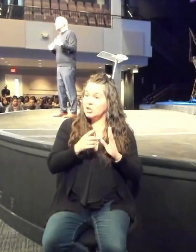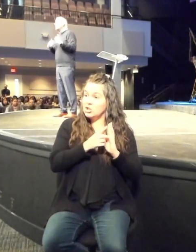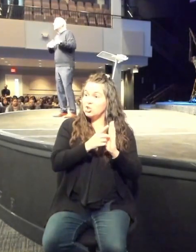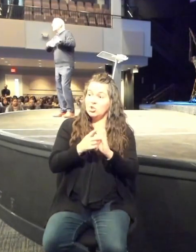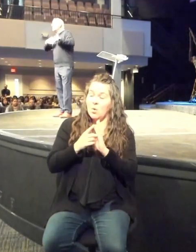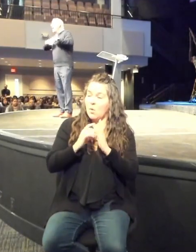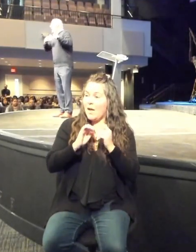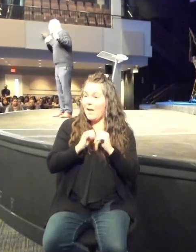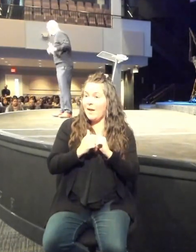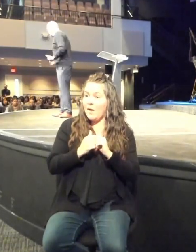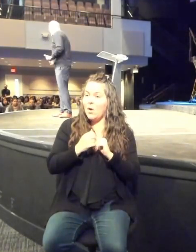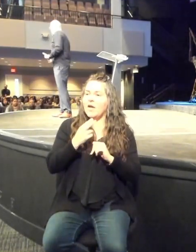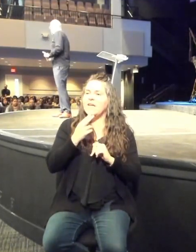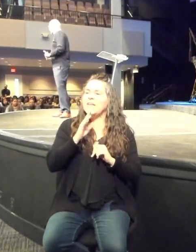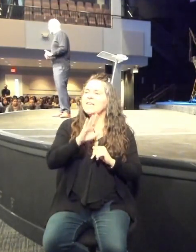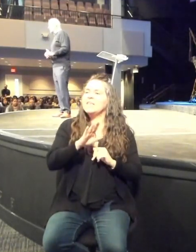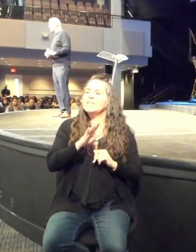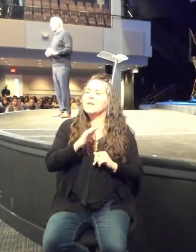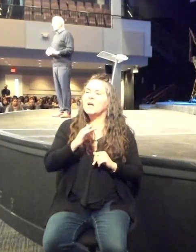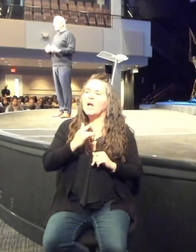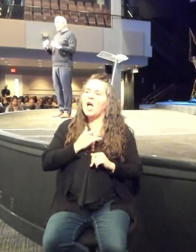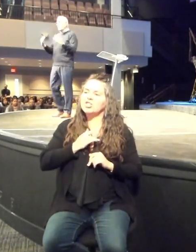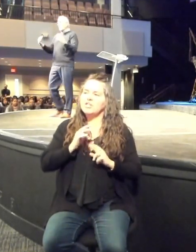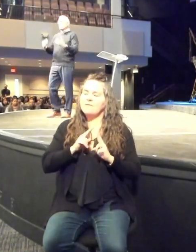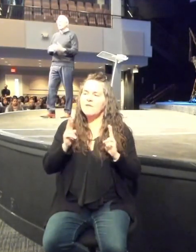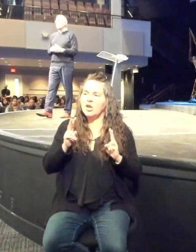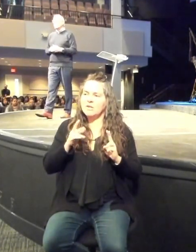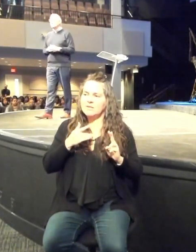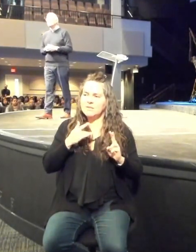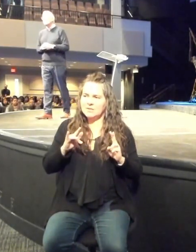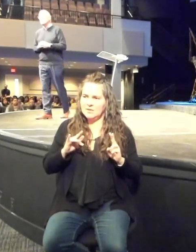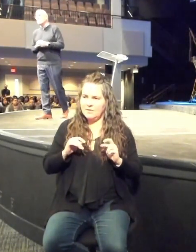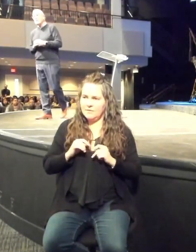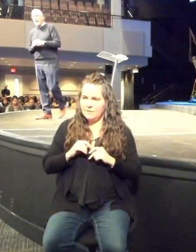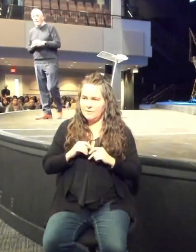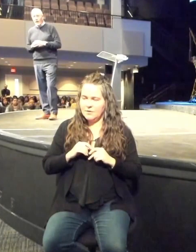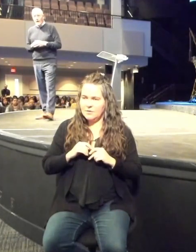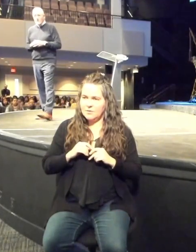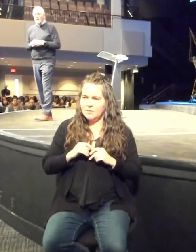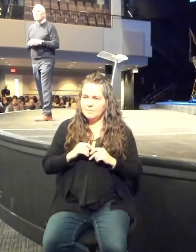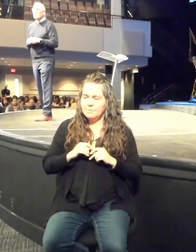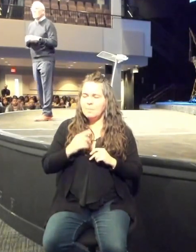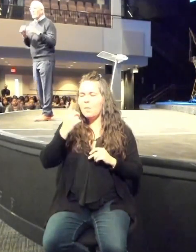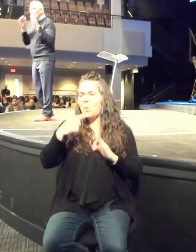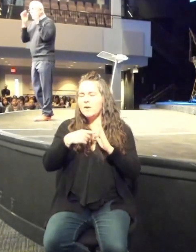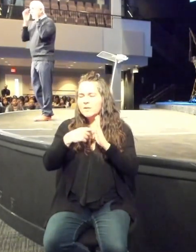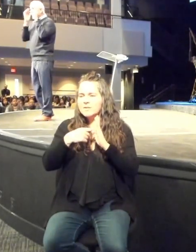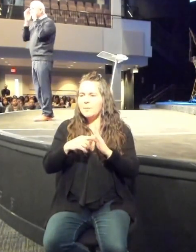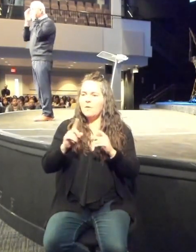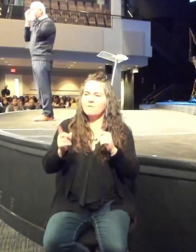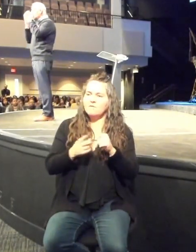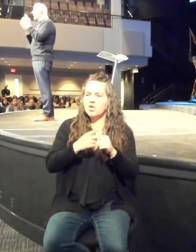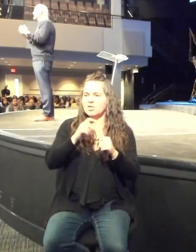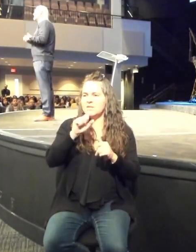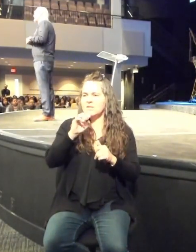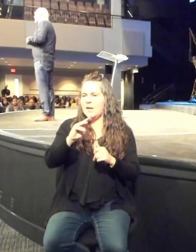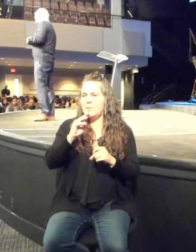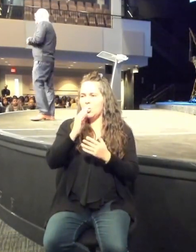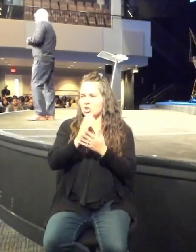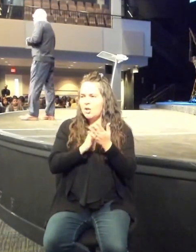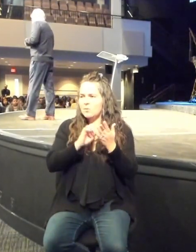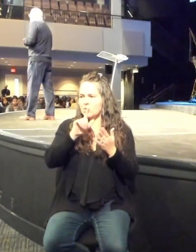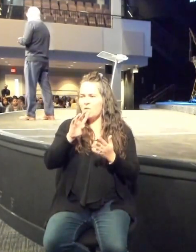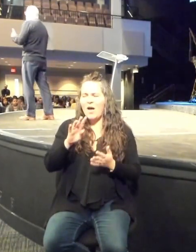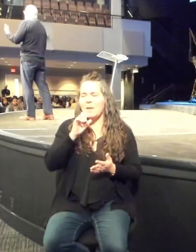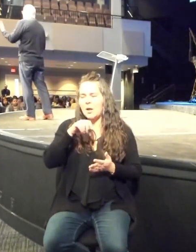had a very sensitive conscience. Let me give you an example of this in 1 Samuel chapter 24. I'm not going to read this passage for you. You